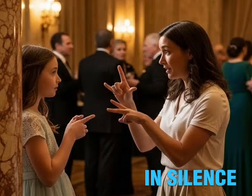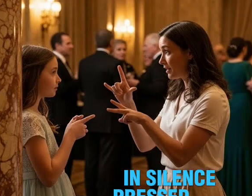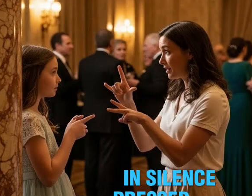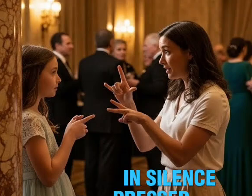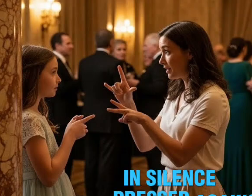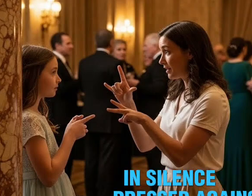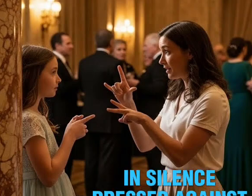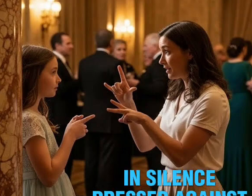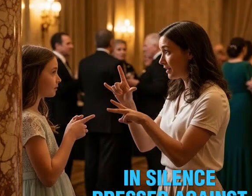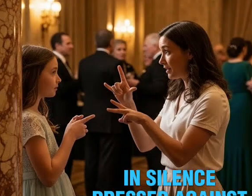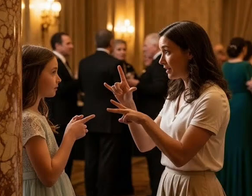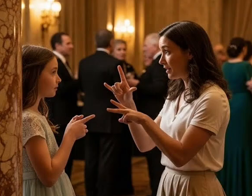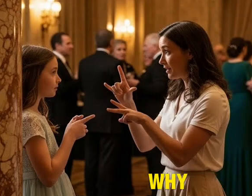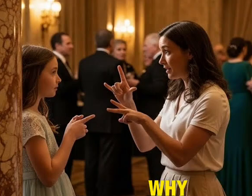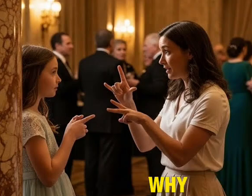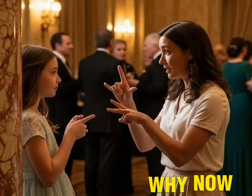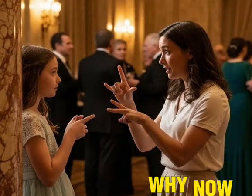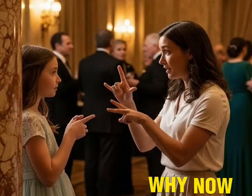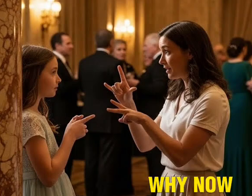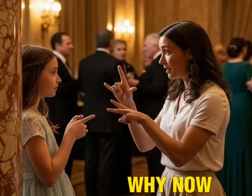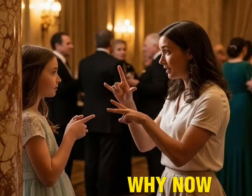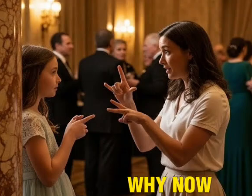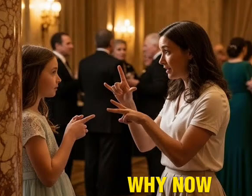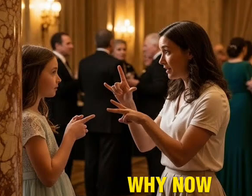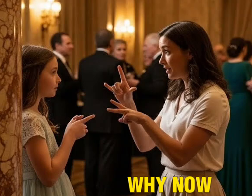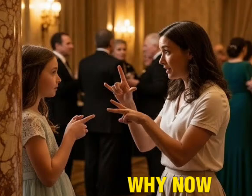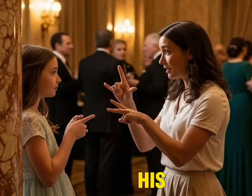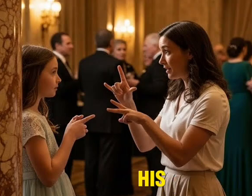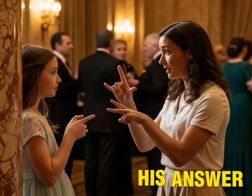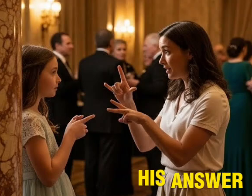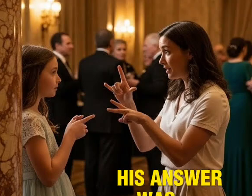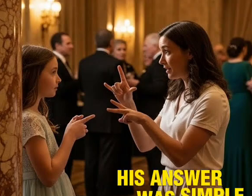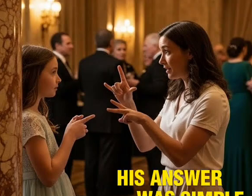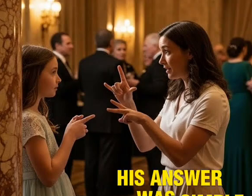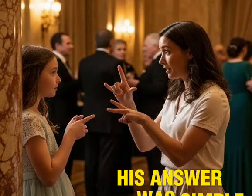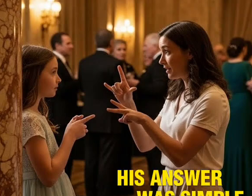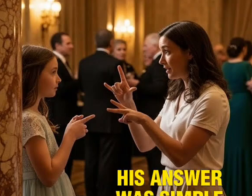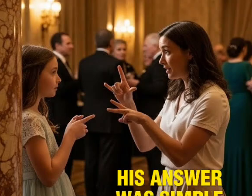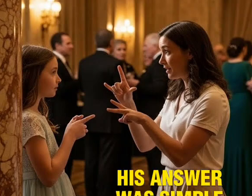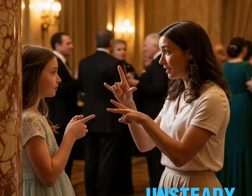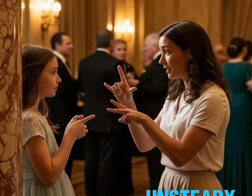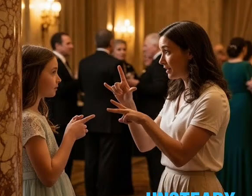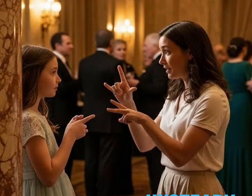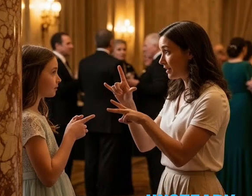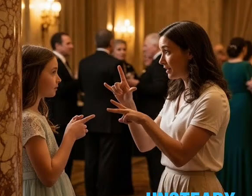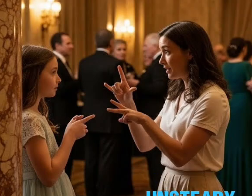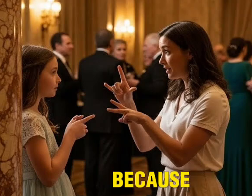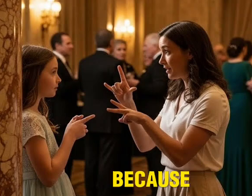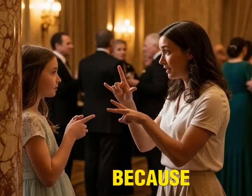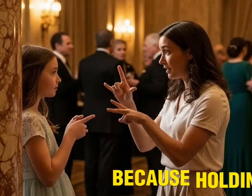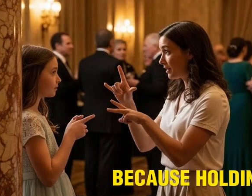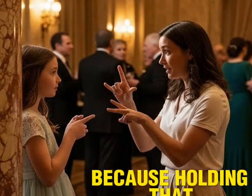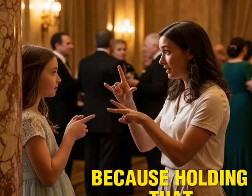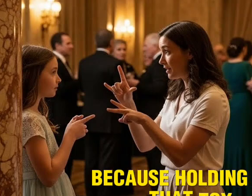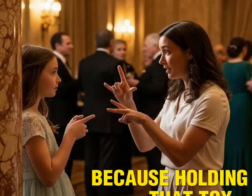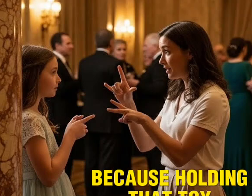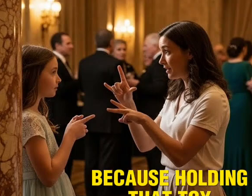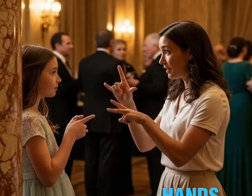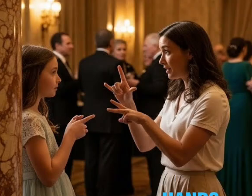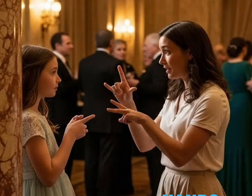pressed against her. "Why now?" she demanded. His answer was simple, his voice unsteady. "Because holding that toy in my hands,